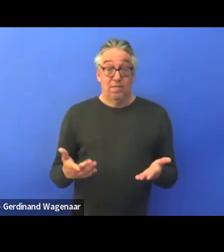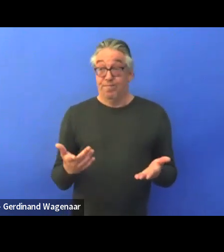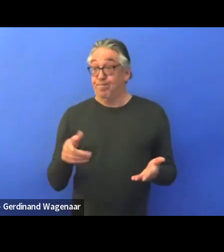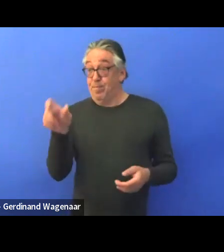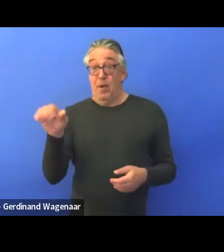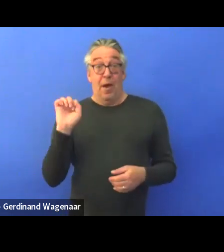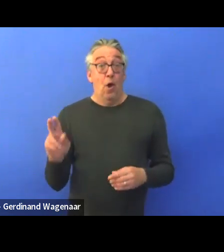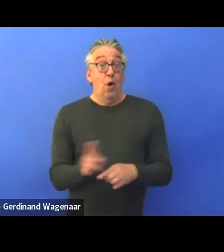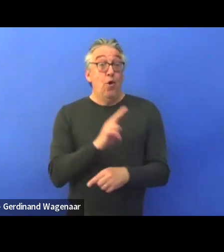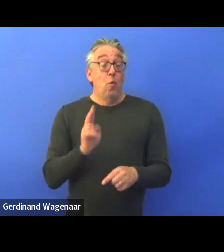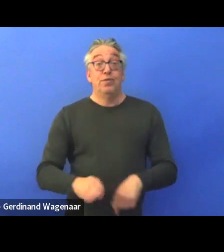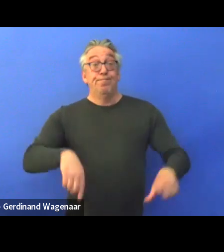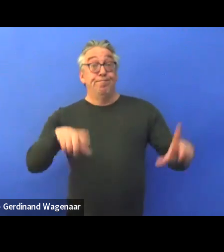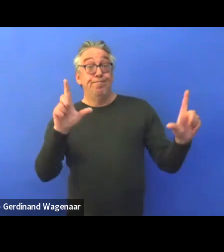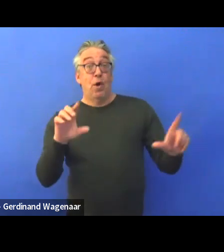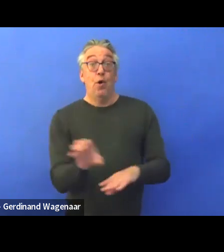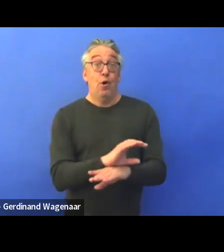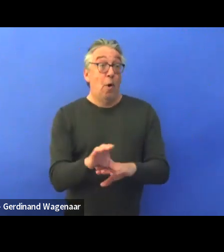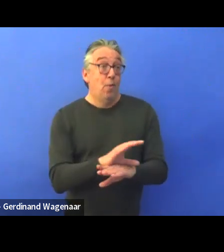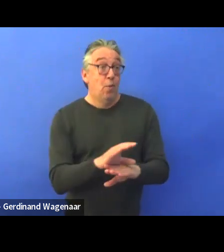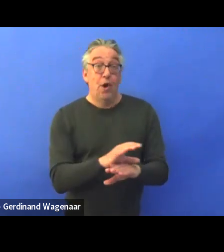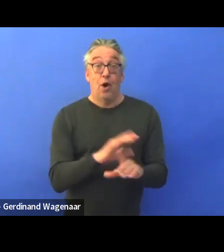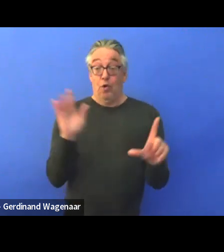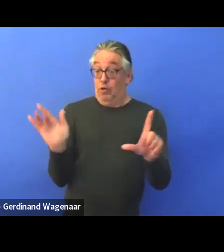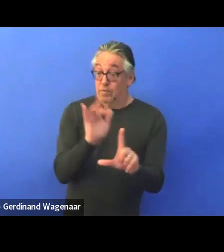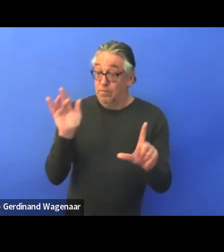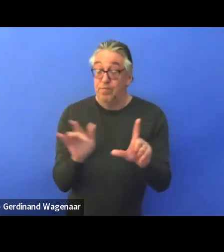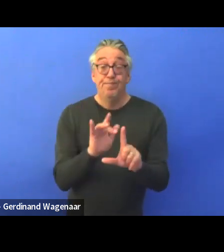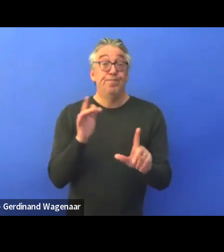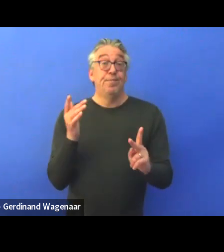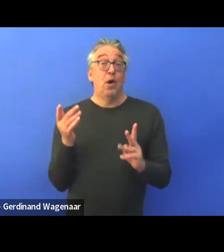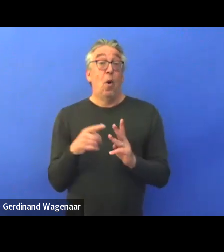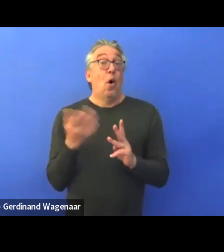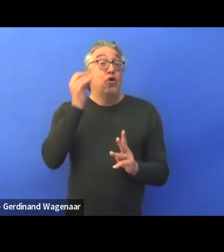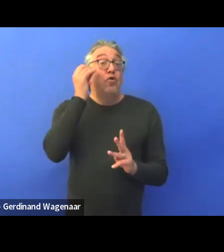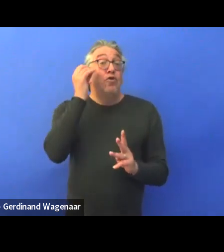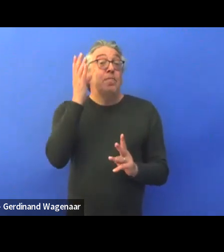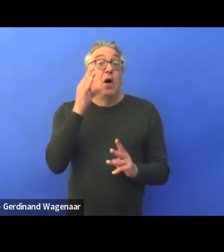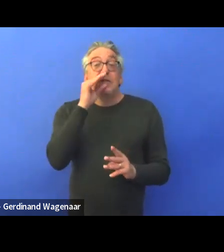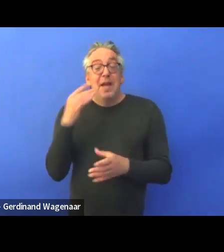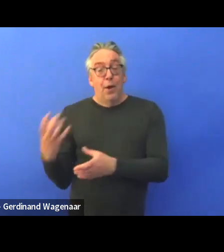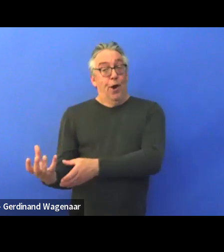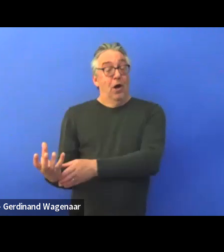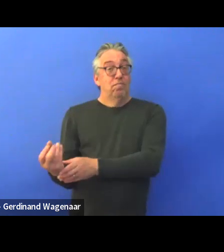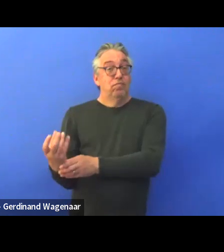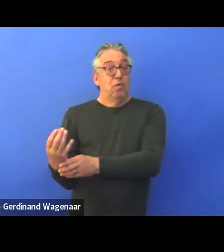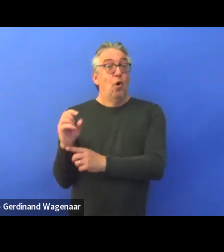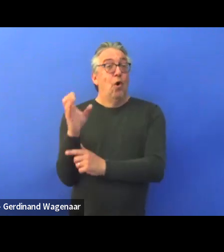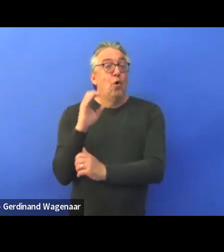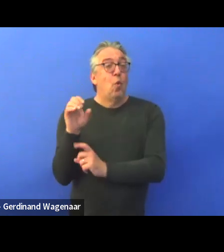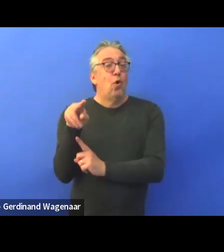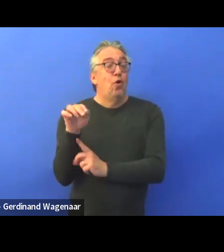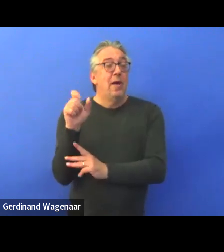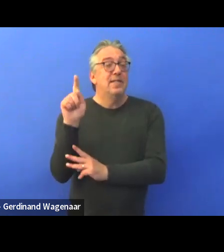tablets, smartphones, and even smart speakers. So they don't want to produce a different version of